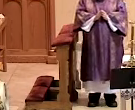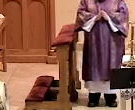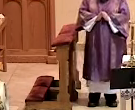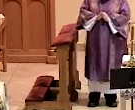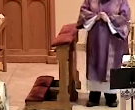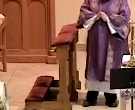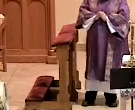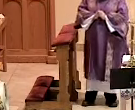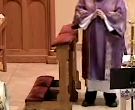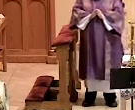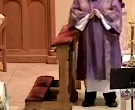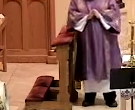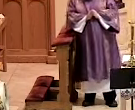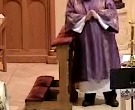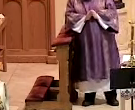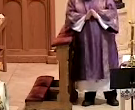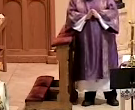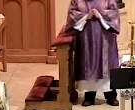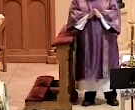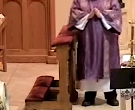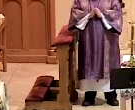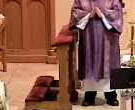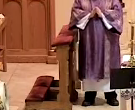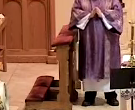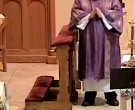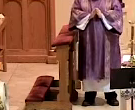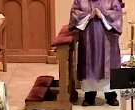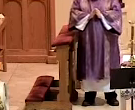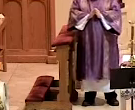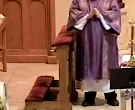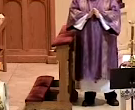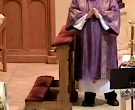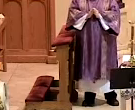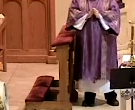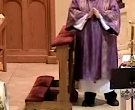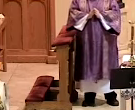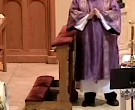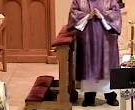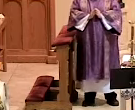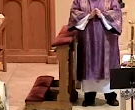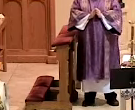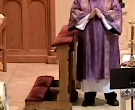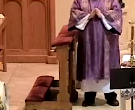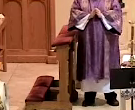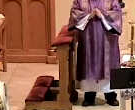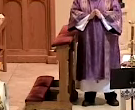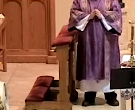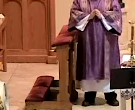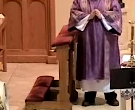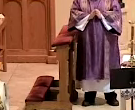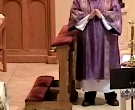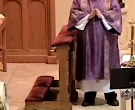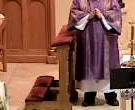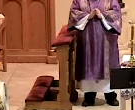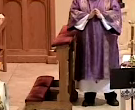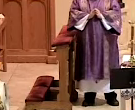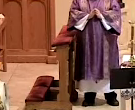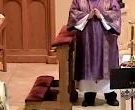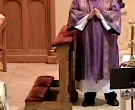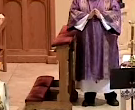said, "from this chalice of my blood, soon